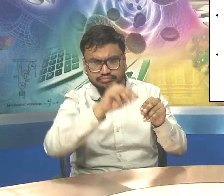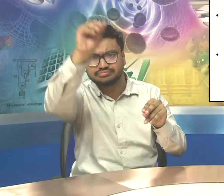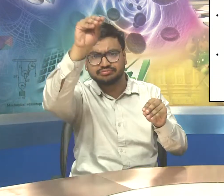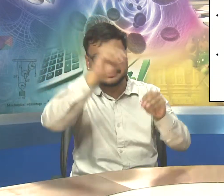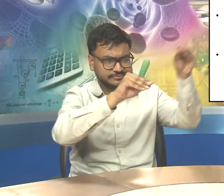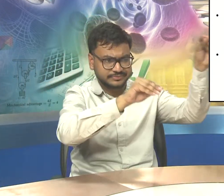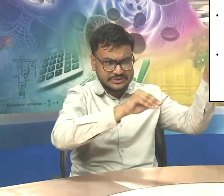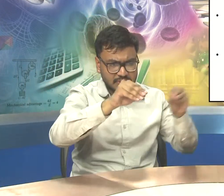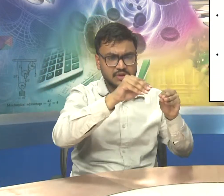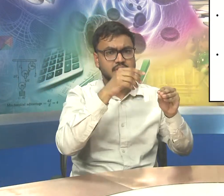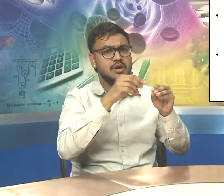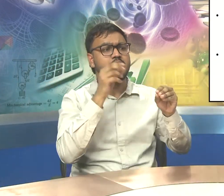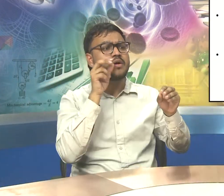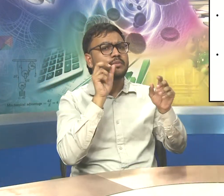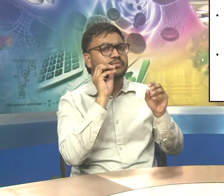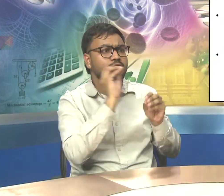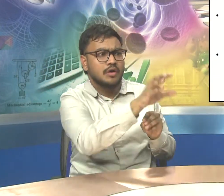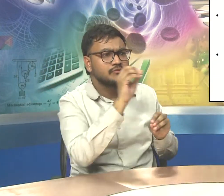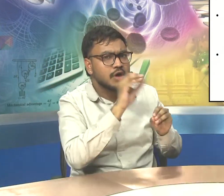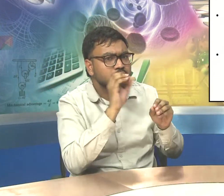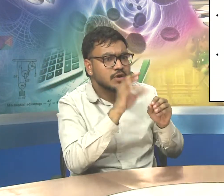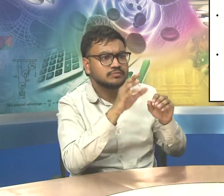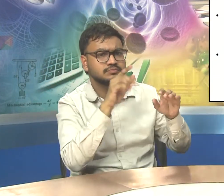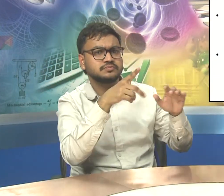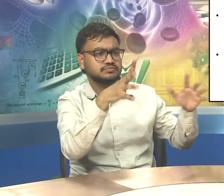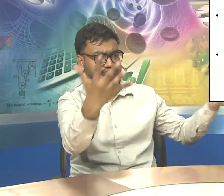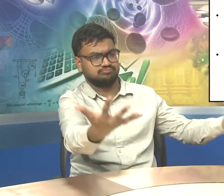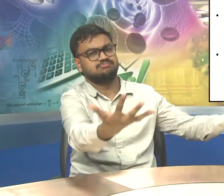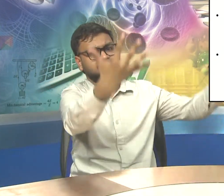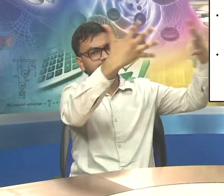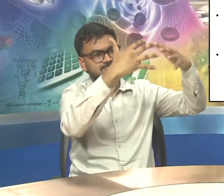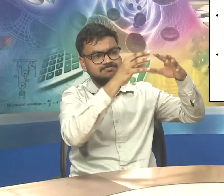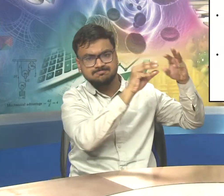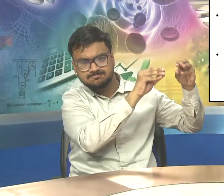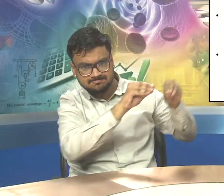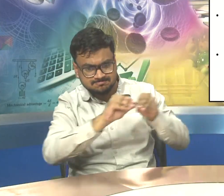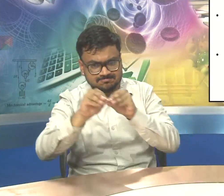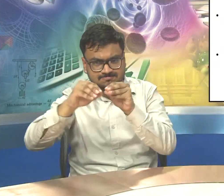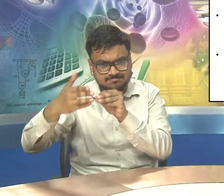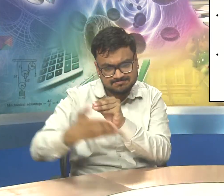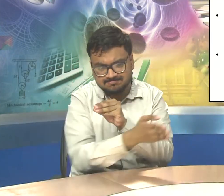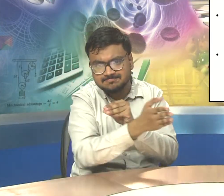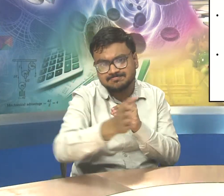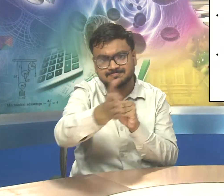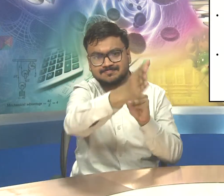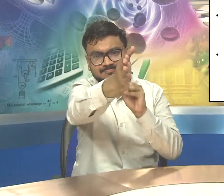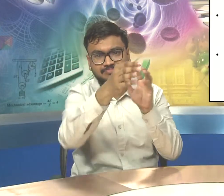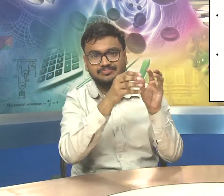and also through their movements, this communication is